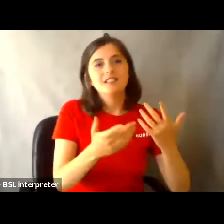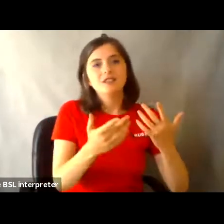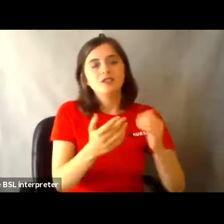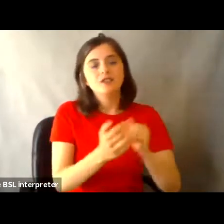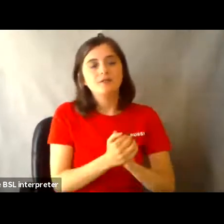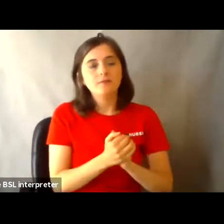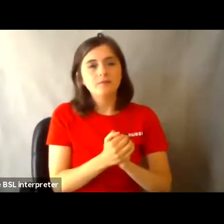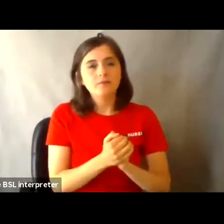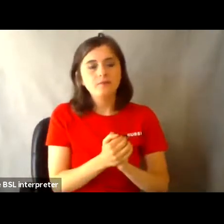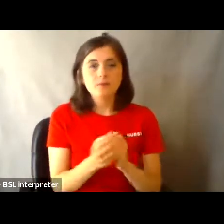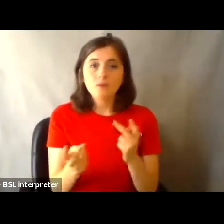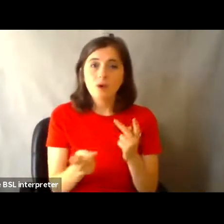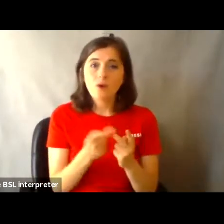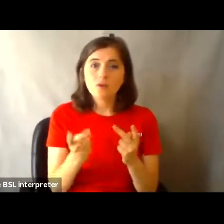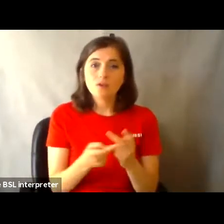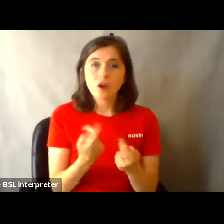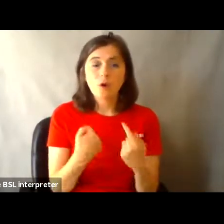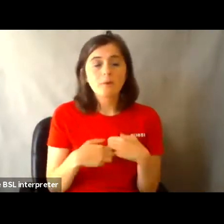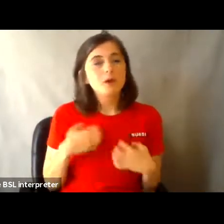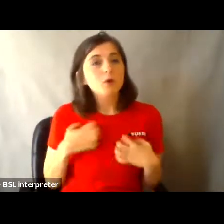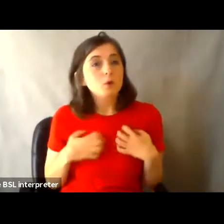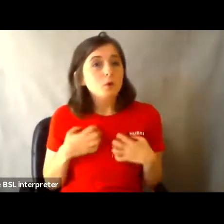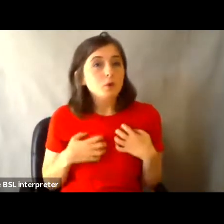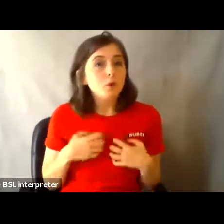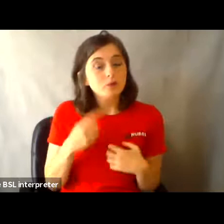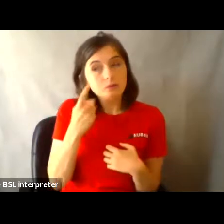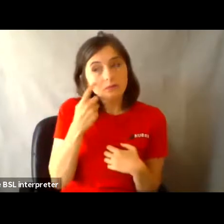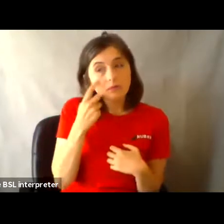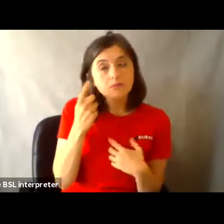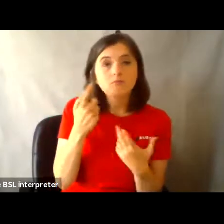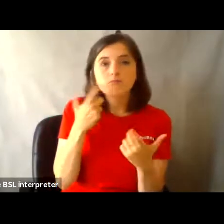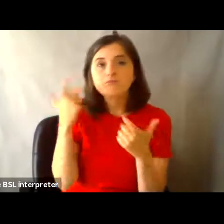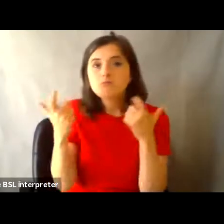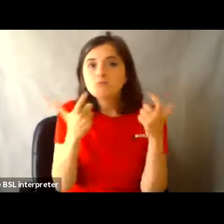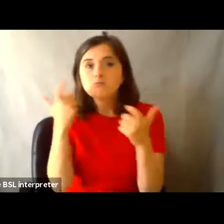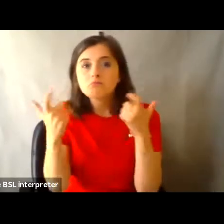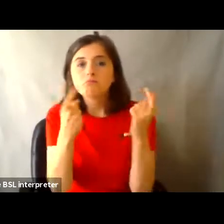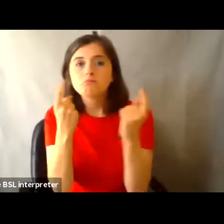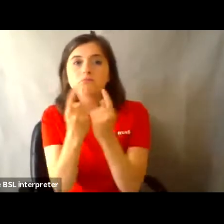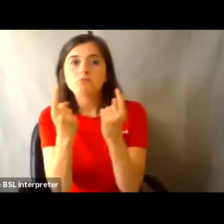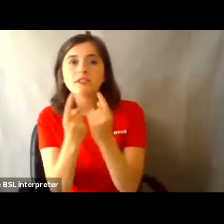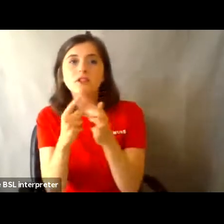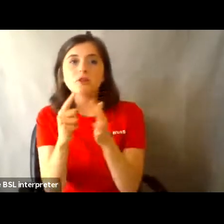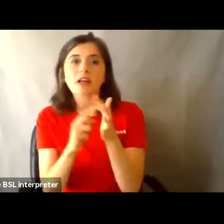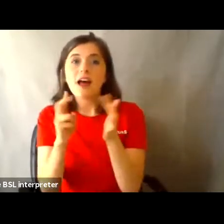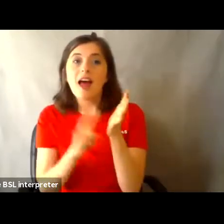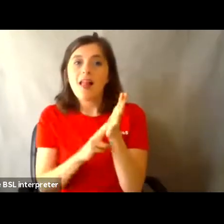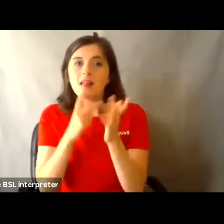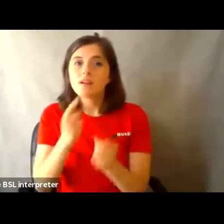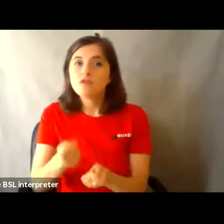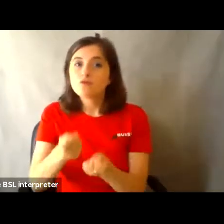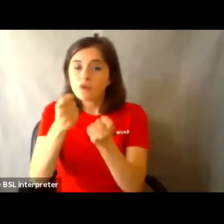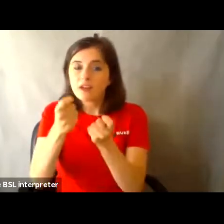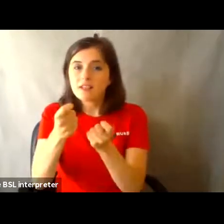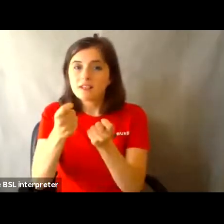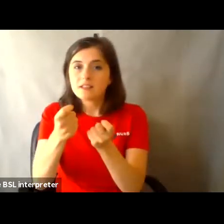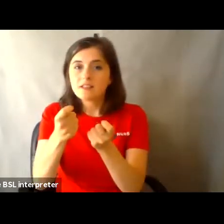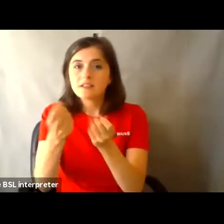I'd also be very interested in seeing an exploration of issues which Ellen has raised in the context